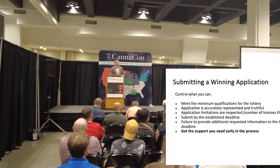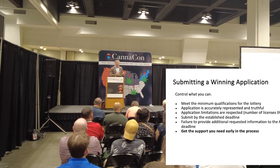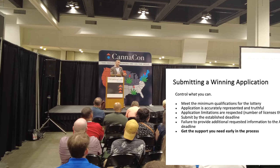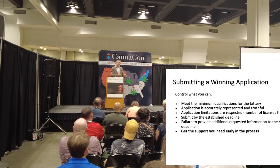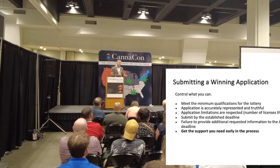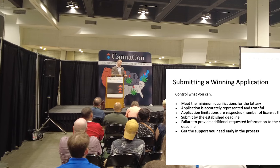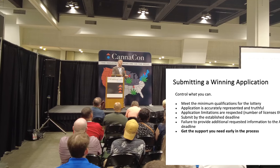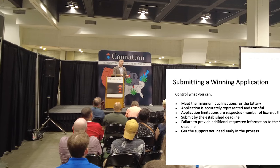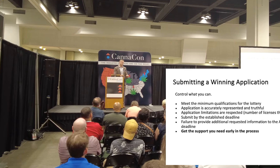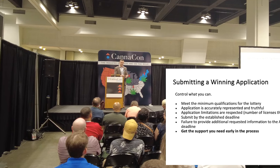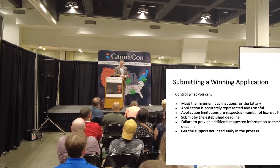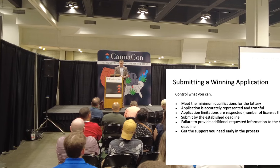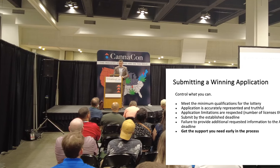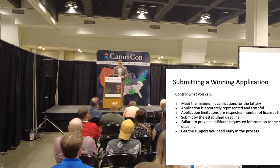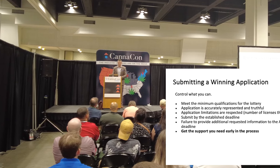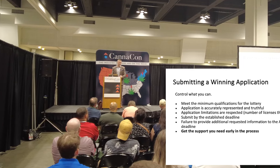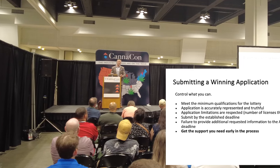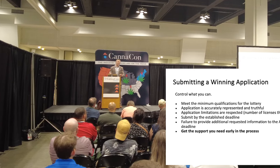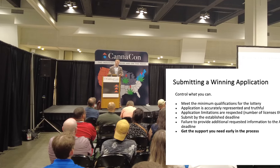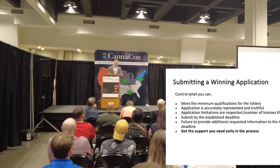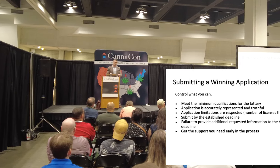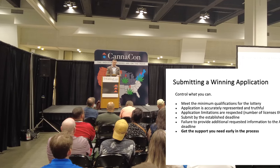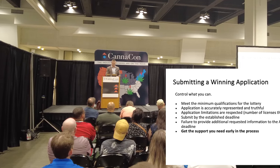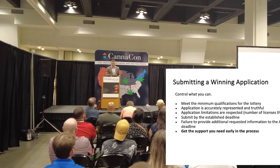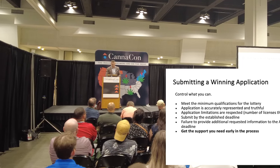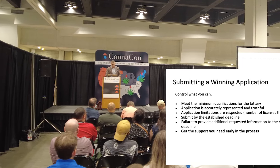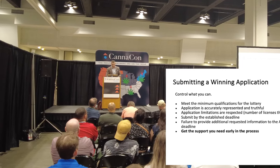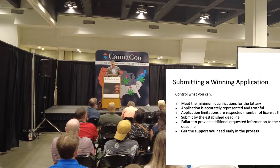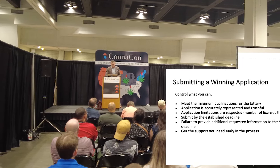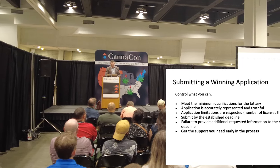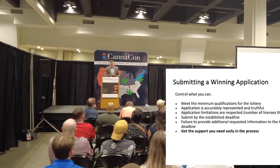Okay, it's very important to do that because it will come out.